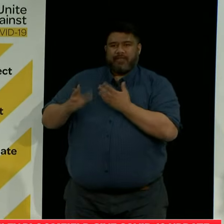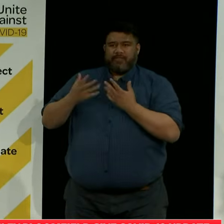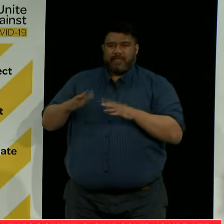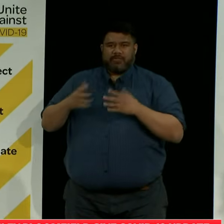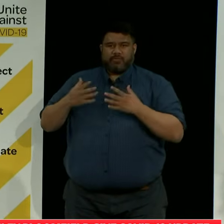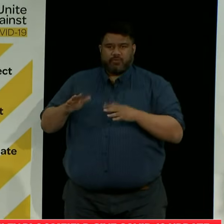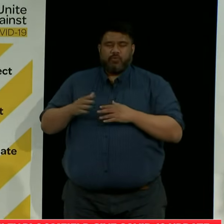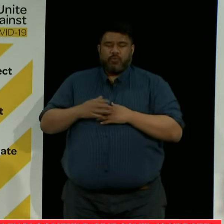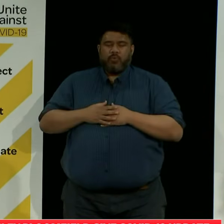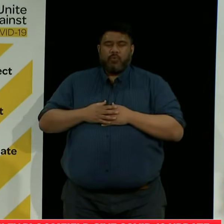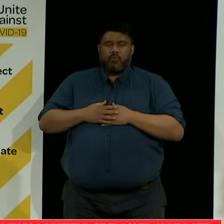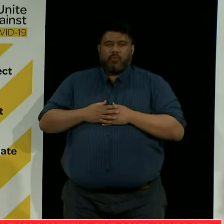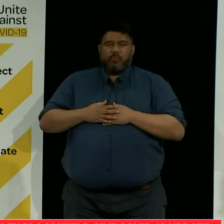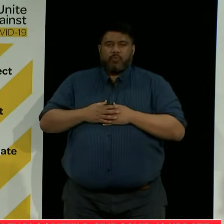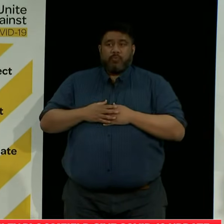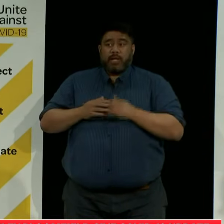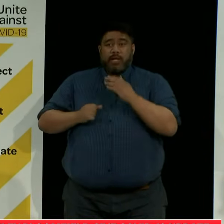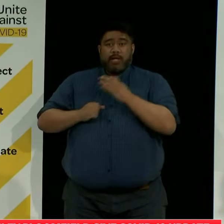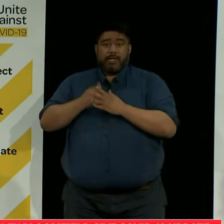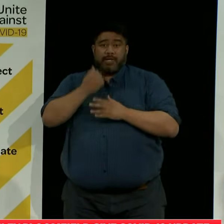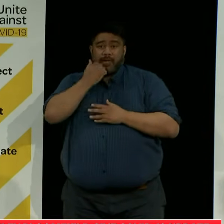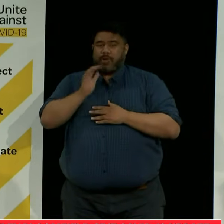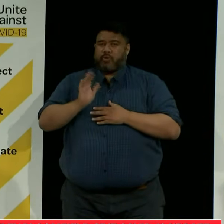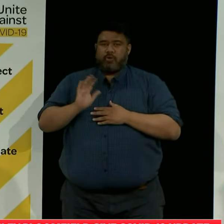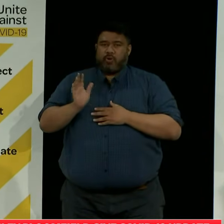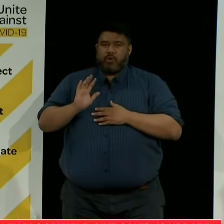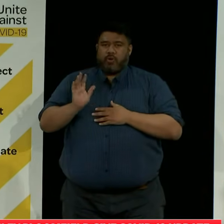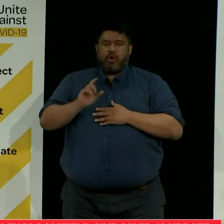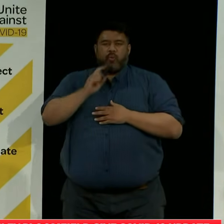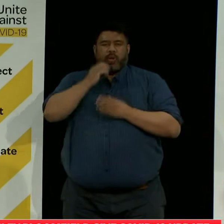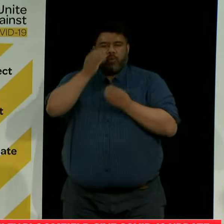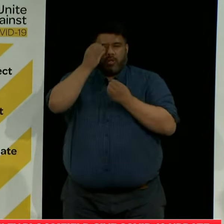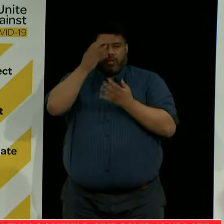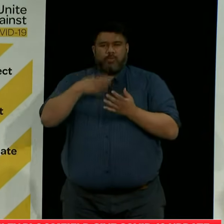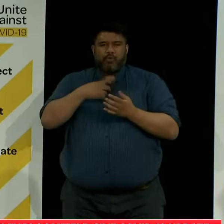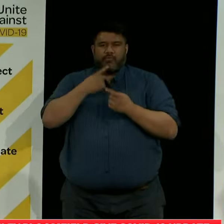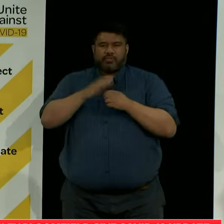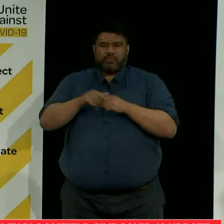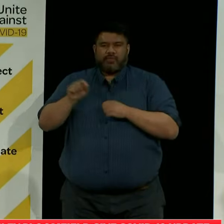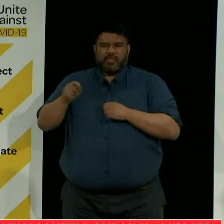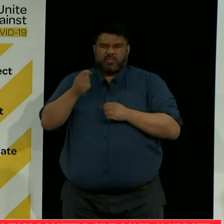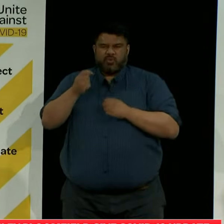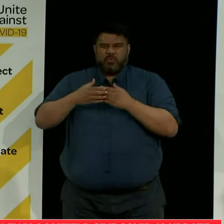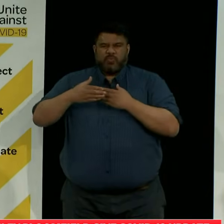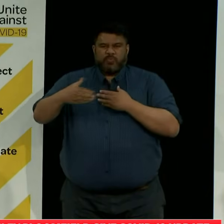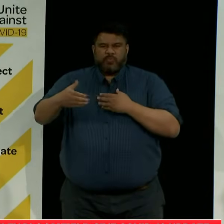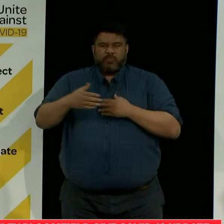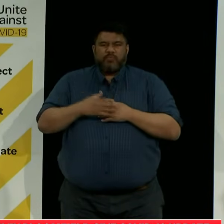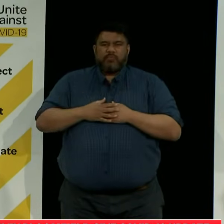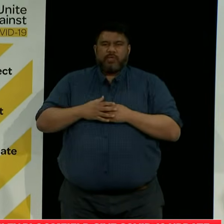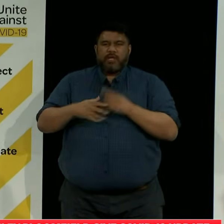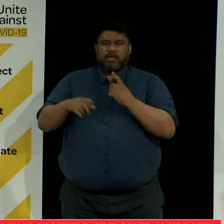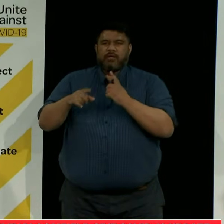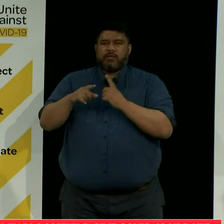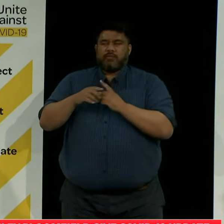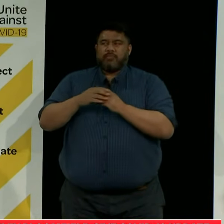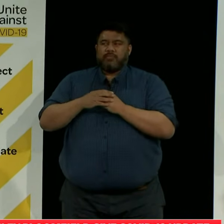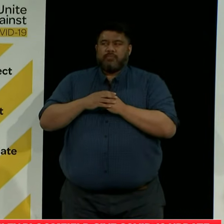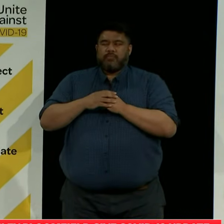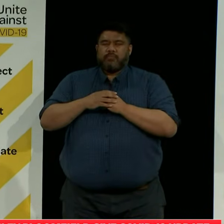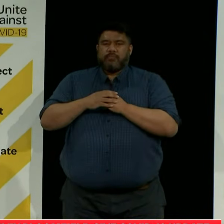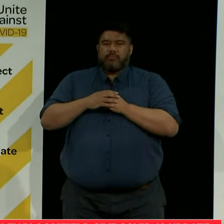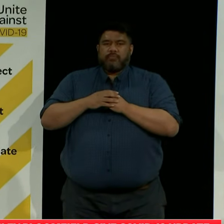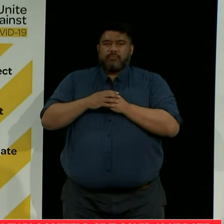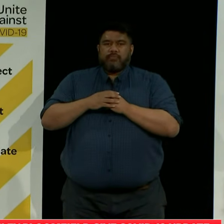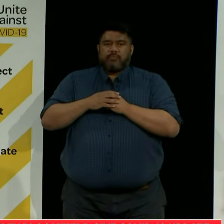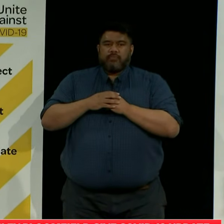events spaces, and we'll issue guidance on this. Because social gatherings do not use the seated and separated rule, the limit of 100 will